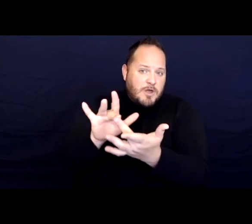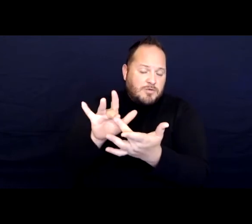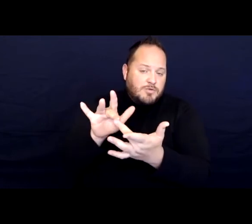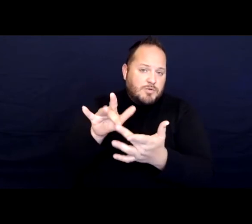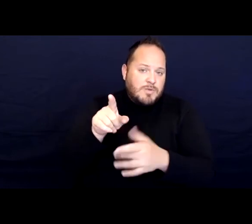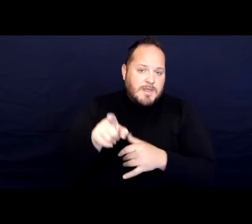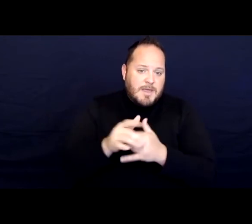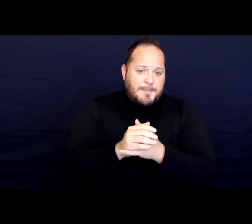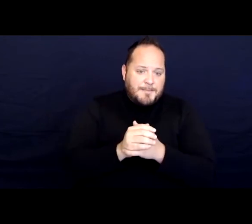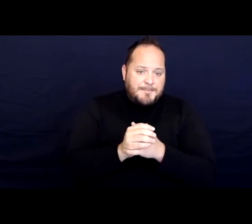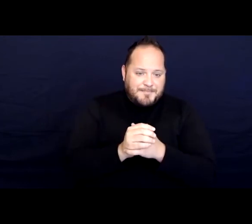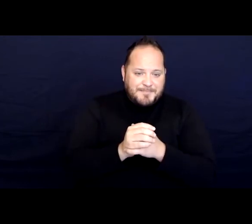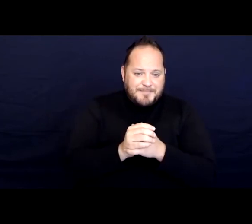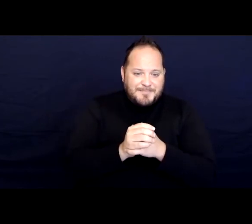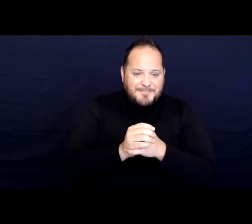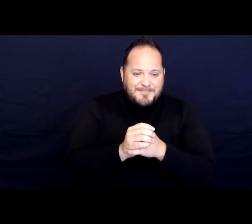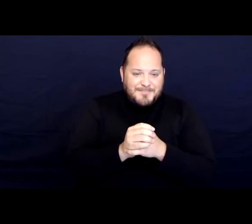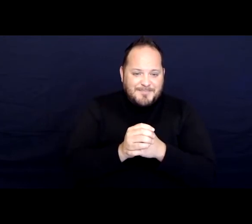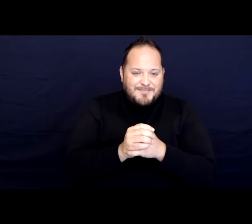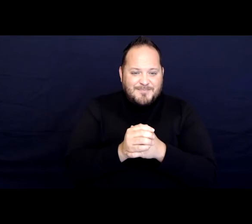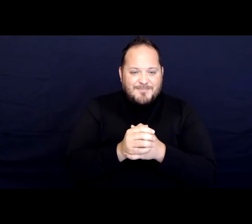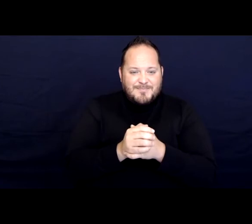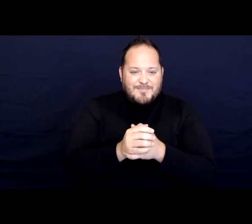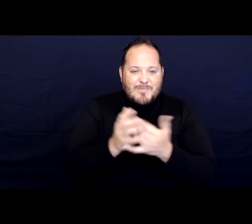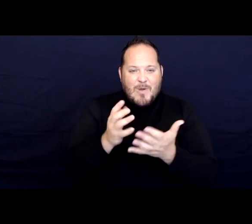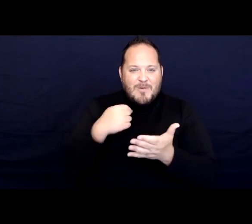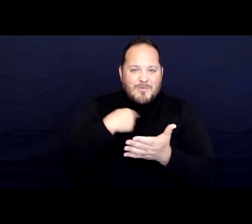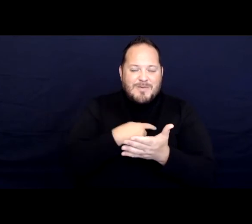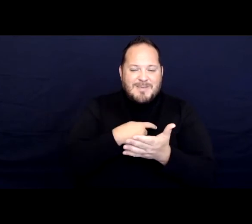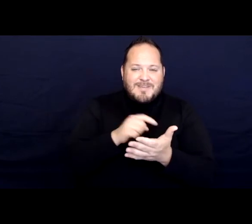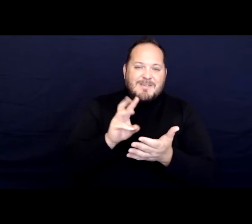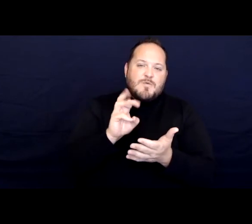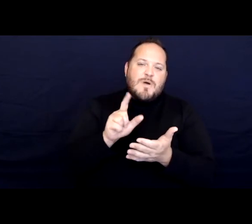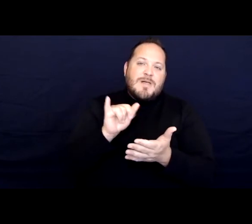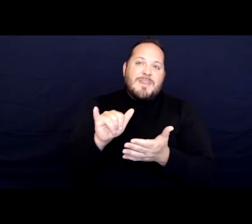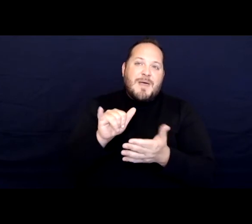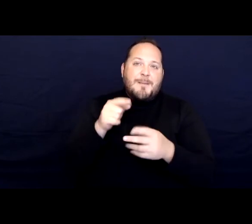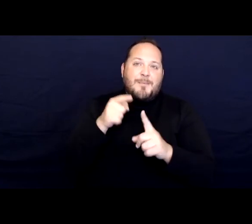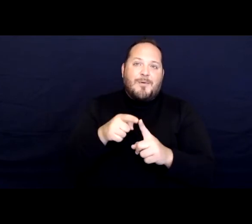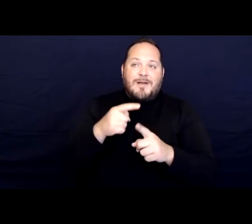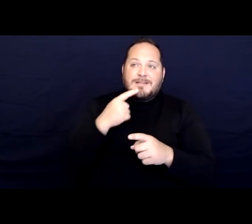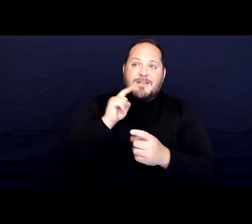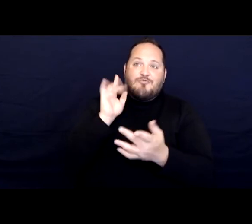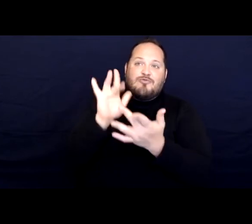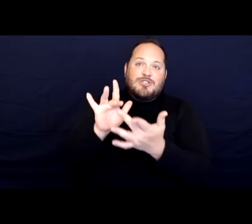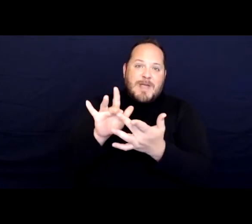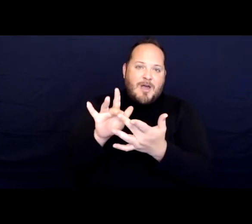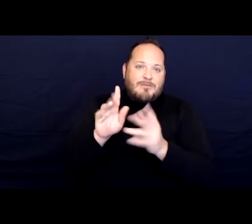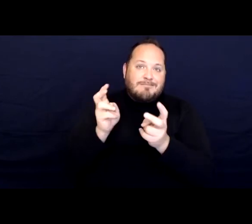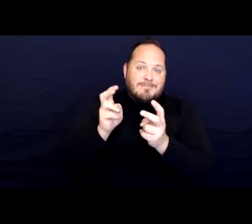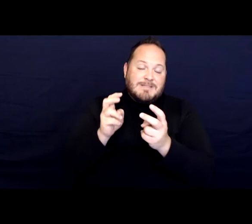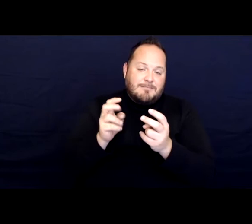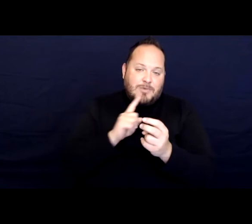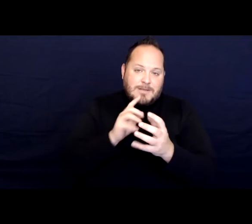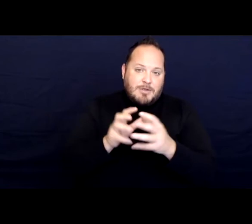the what we well, at that point, reaching out as much as we could to the CDC before